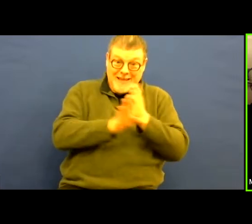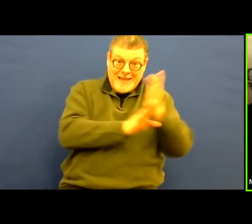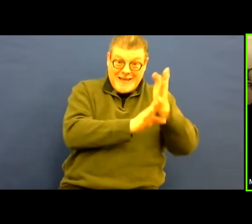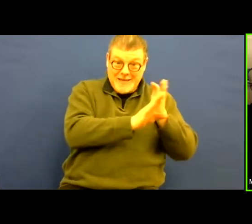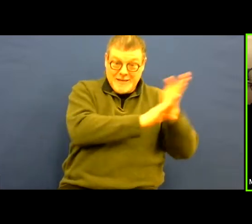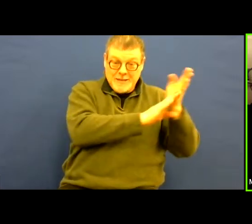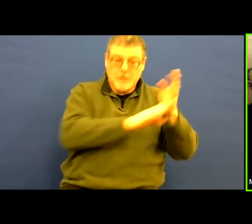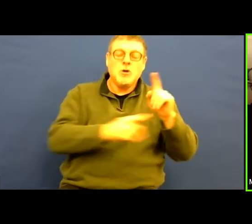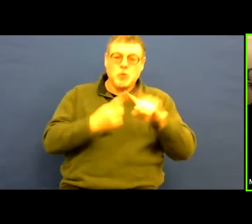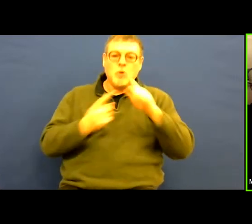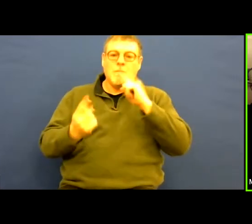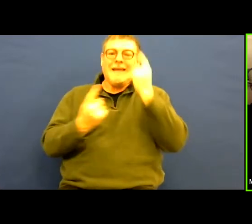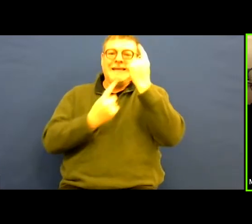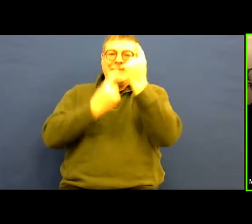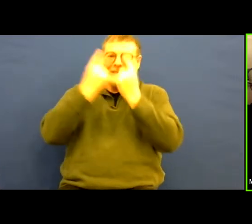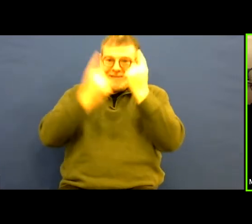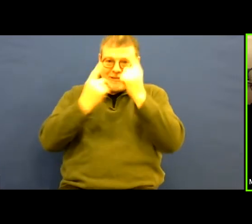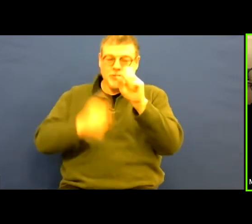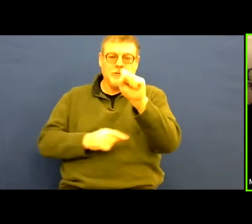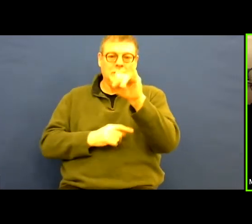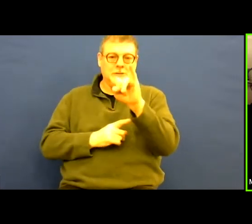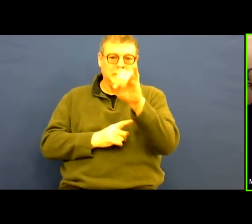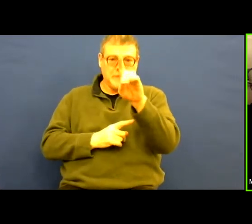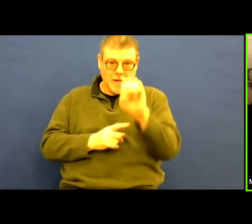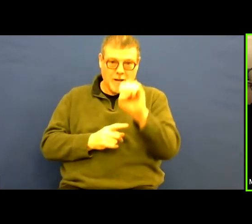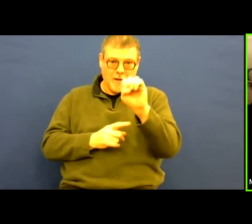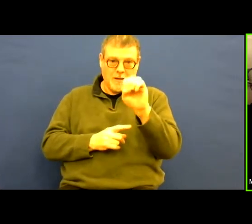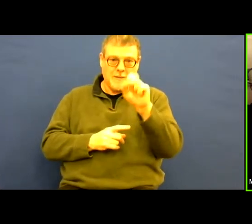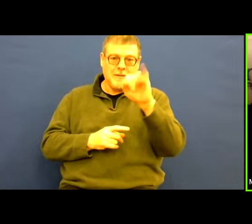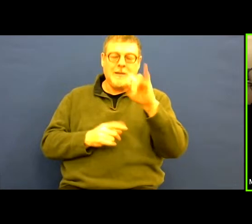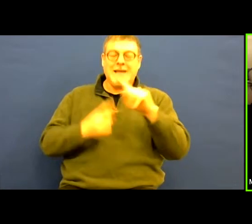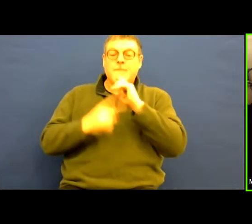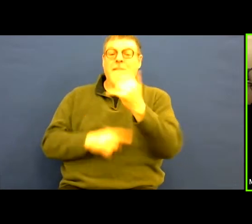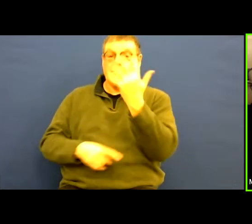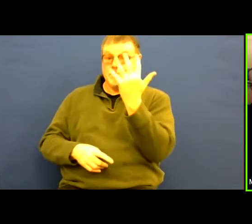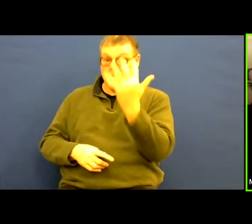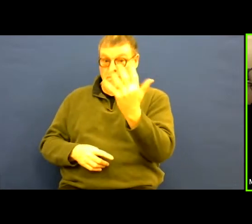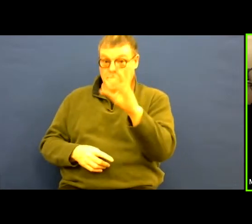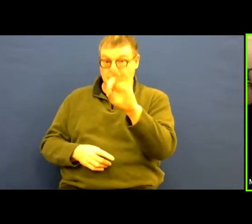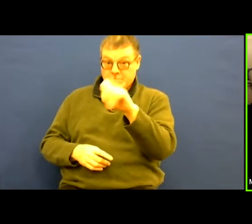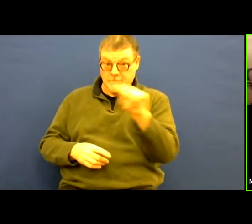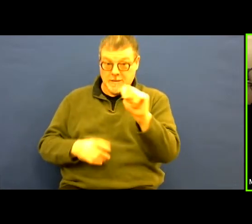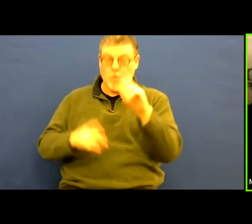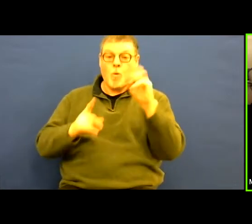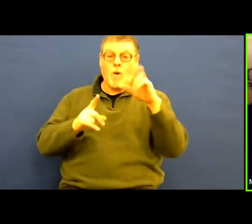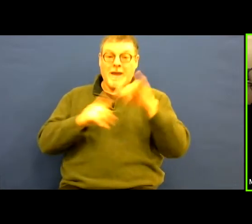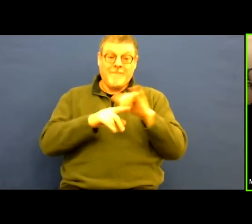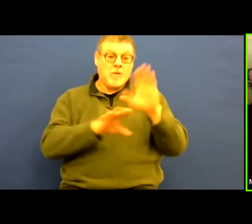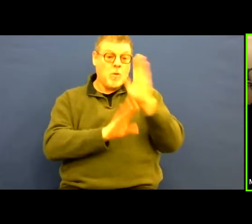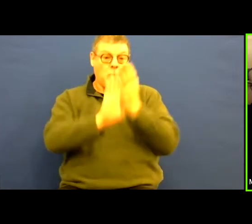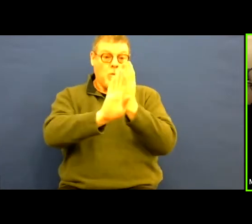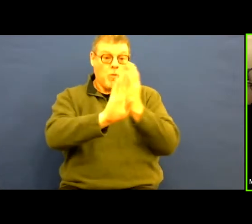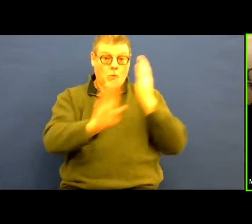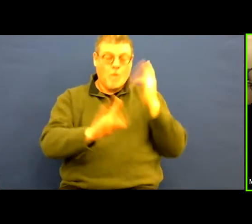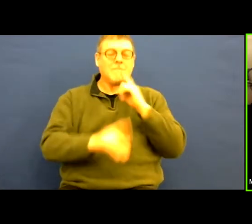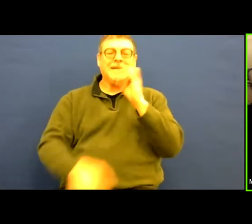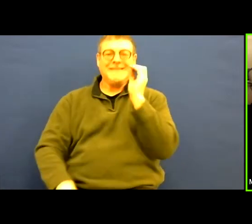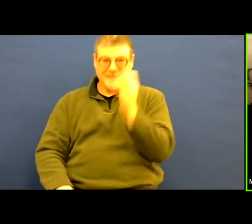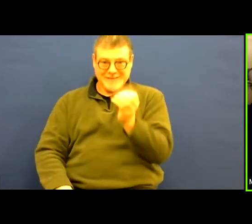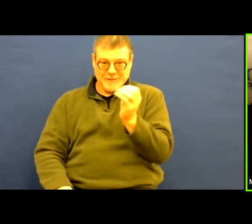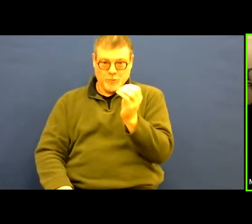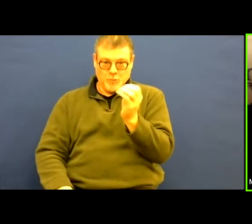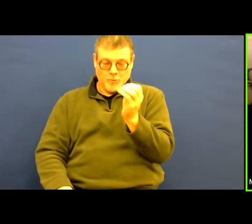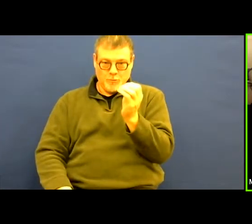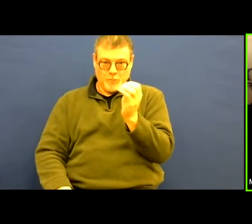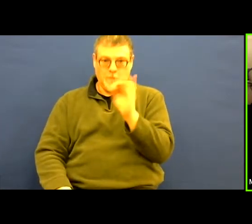be considered side setbacks, which can mean 5 feet, or if there's a demising wall, it can actually be 0 feet.